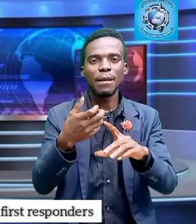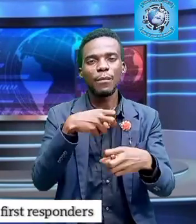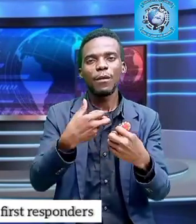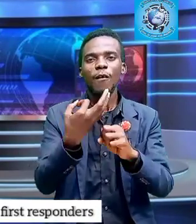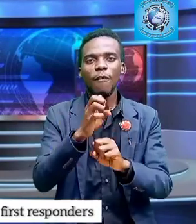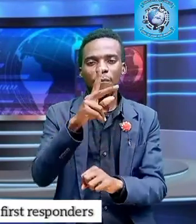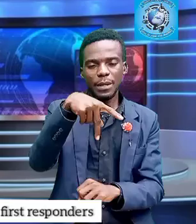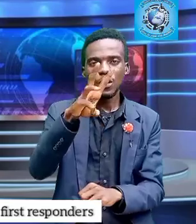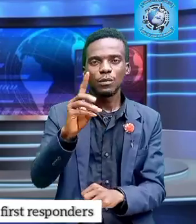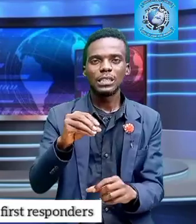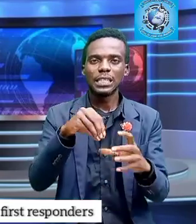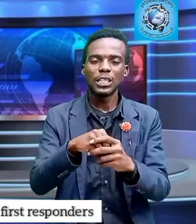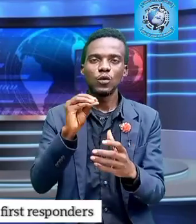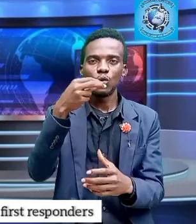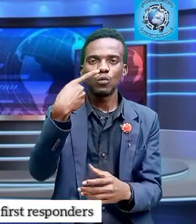in Ogun State.